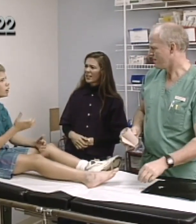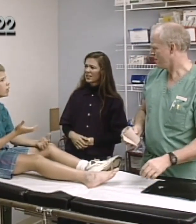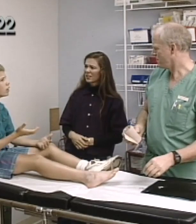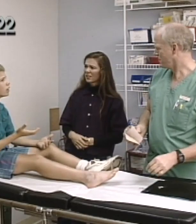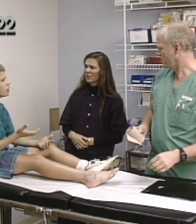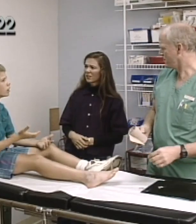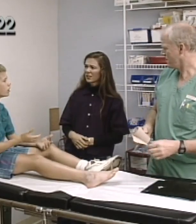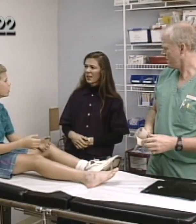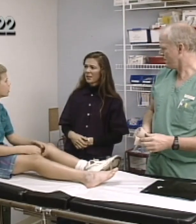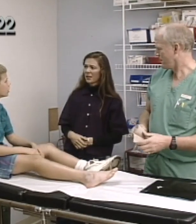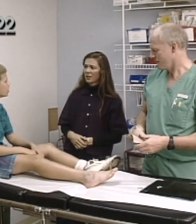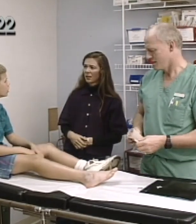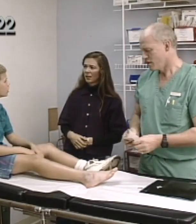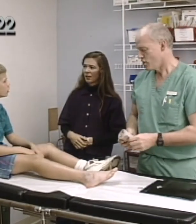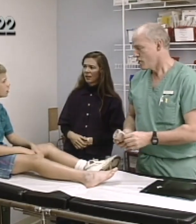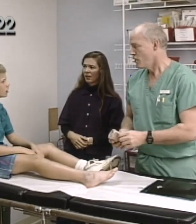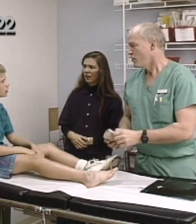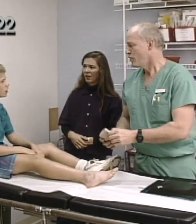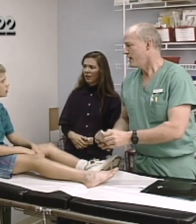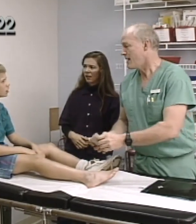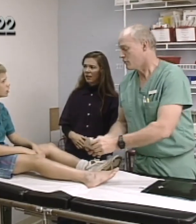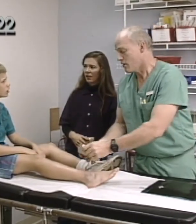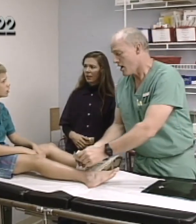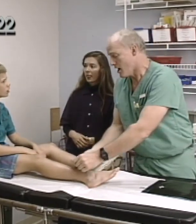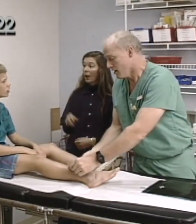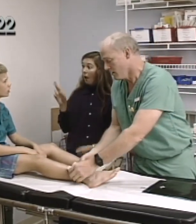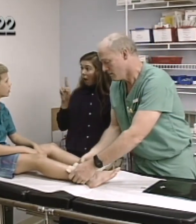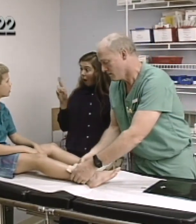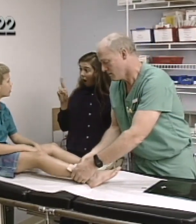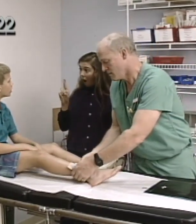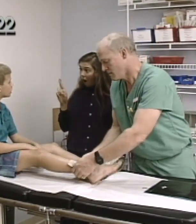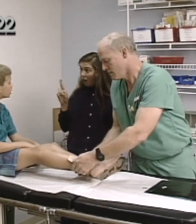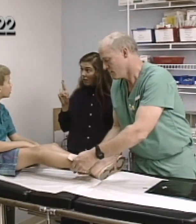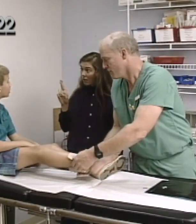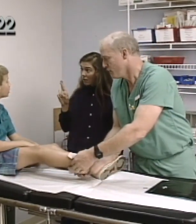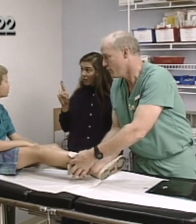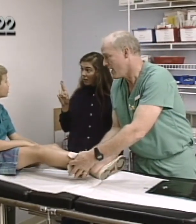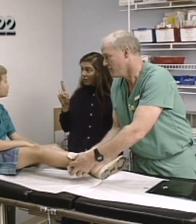Rice? What's that mean? Capital R for rest,